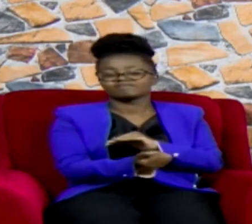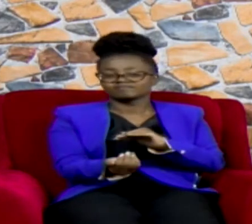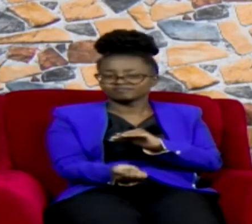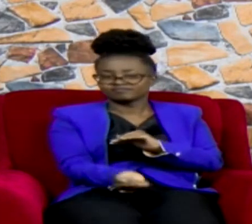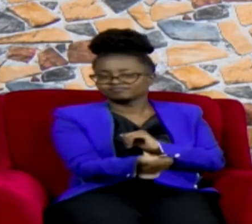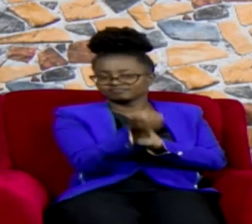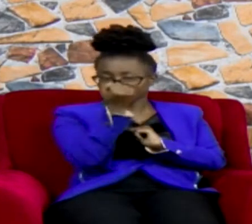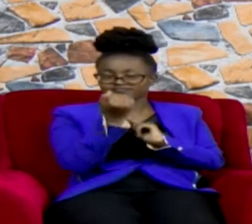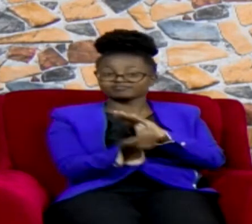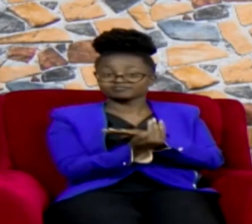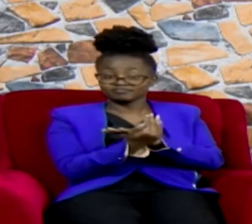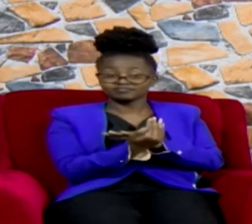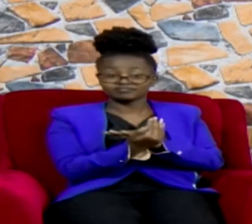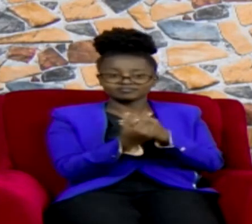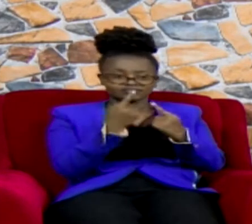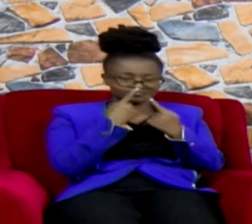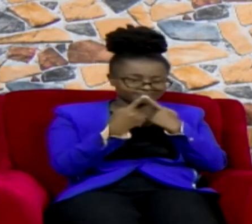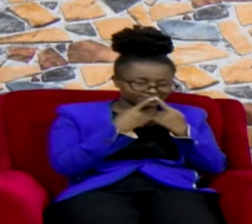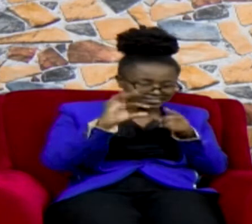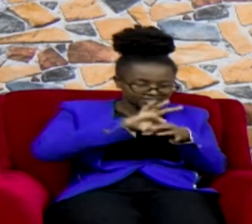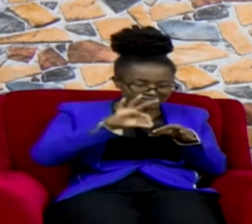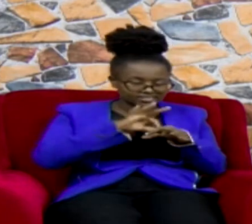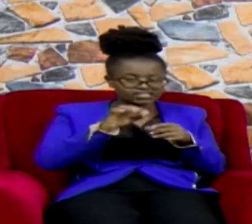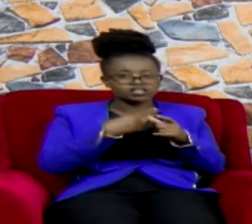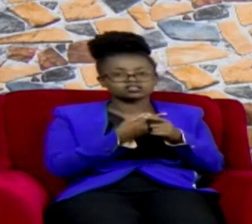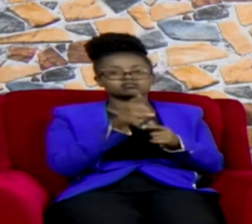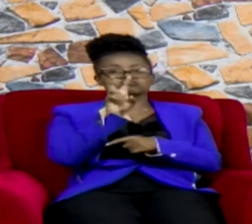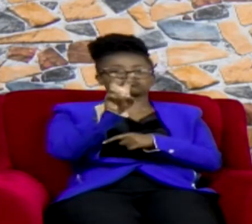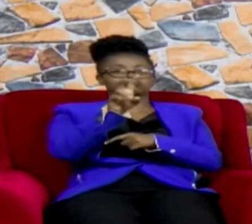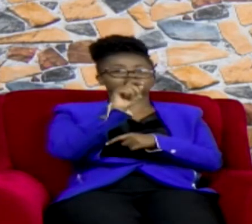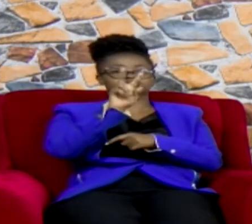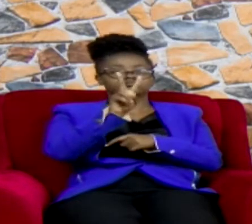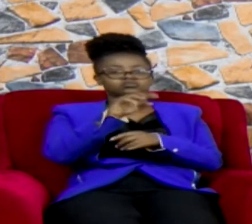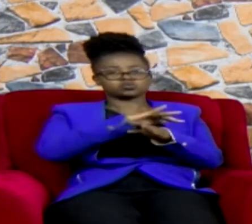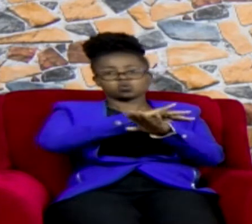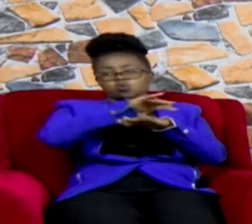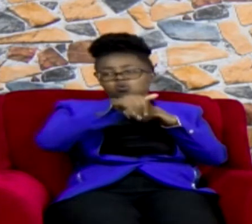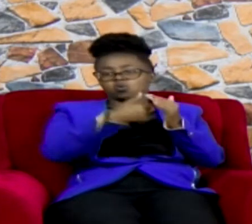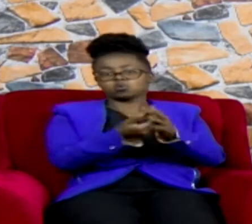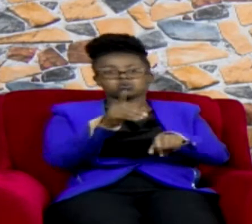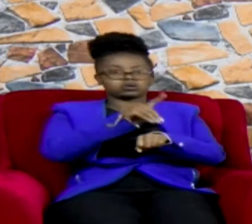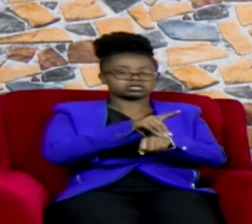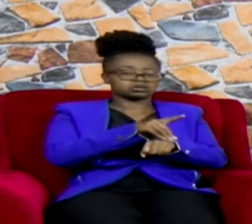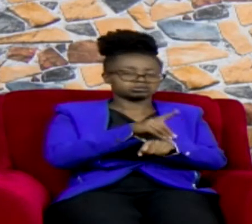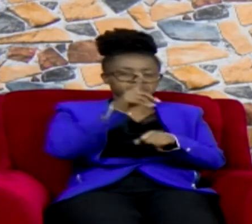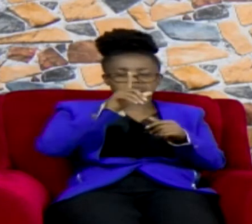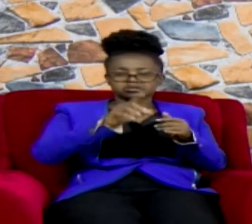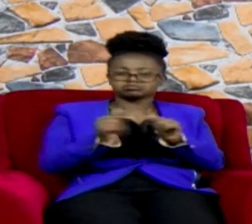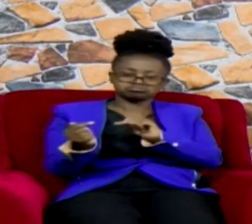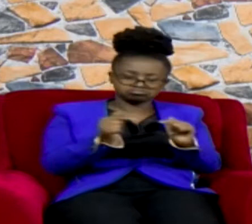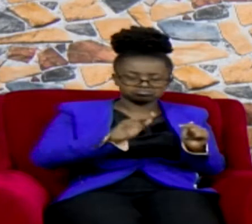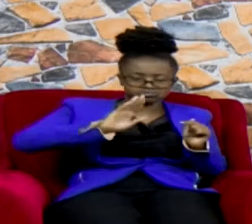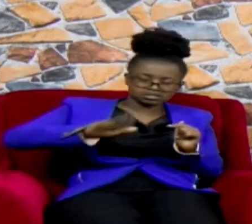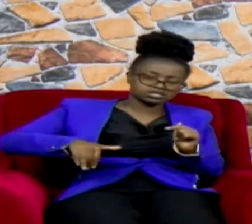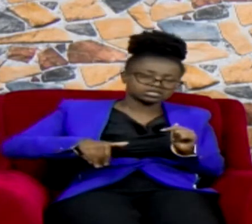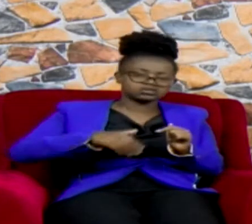morning, after taking the breakfast, he's on the TV. Throughout the day, you come late, you are tired, the child